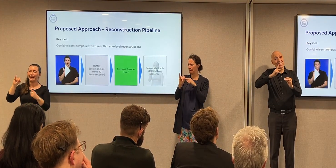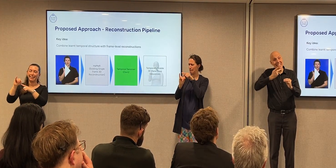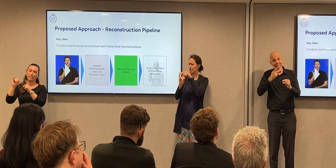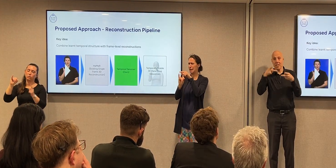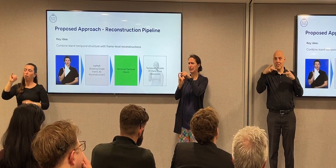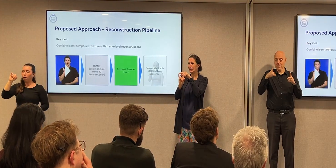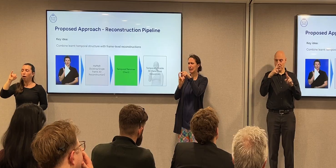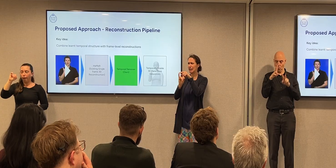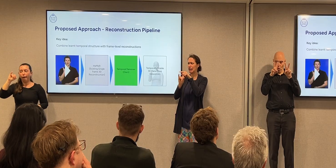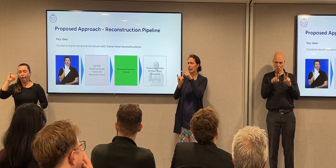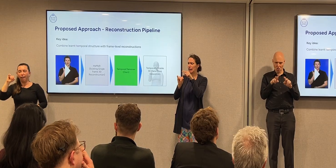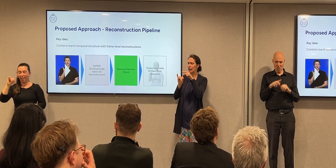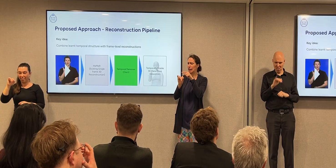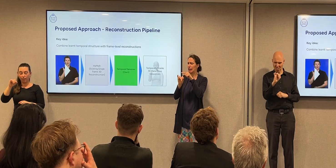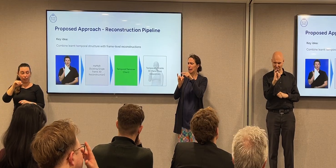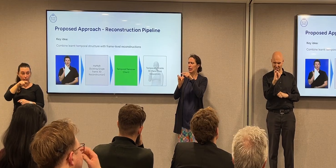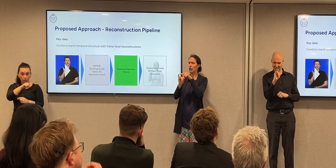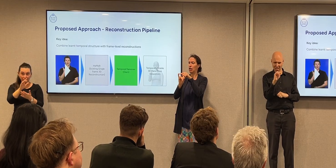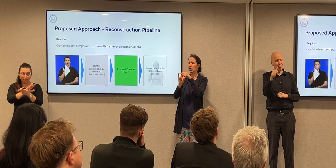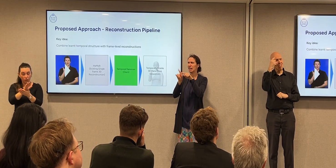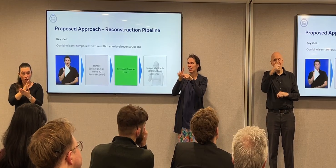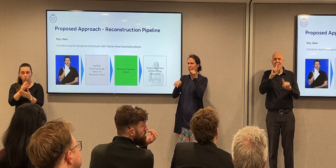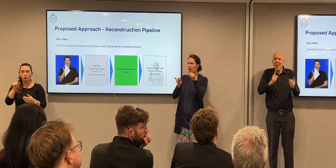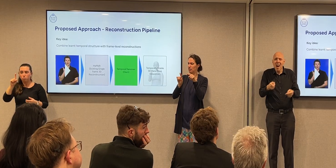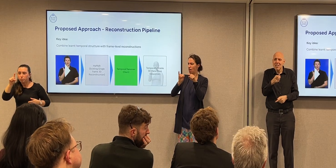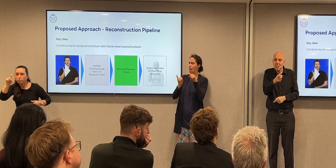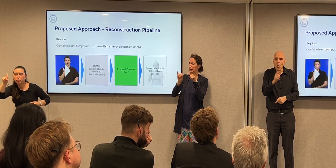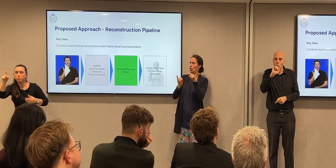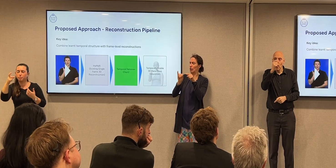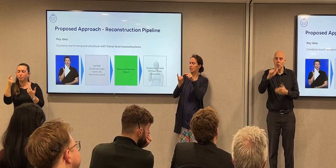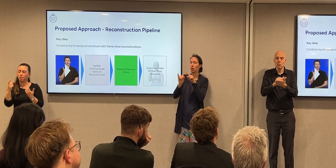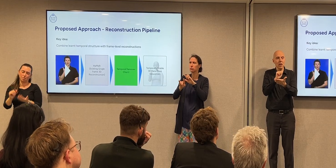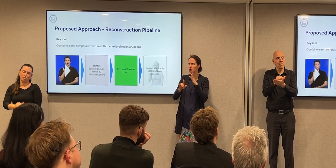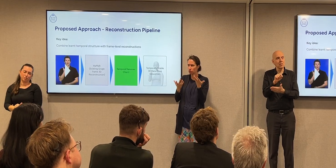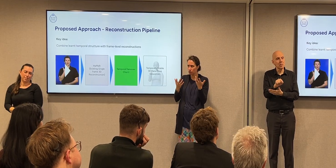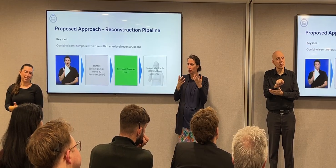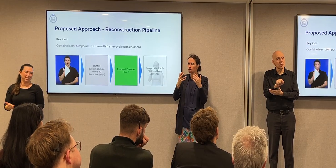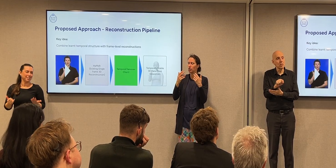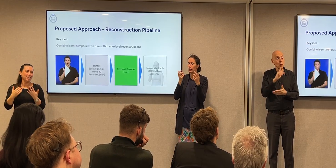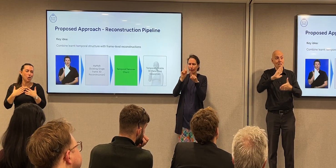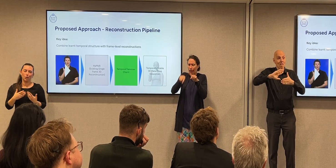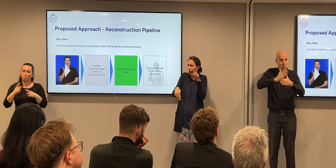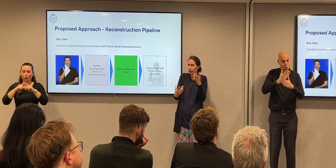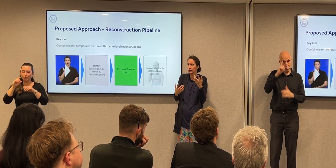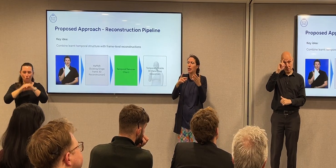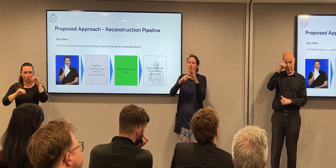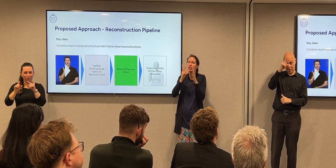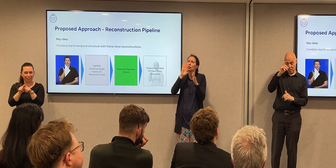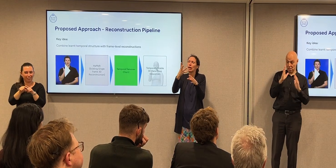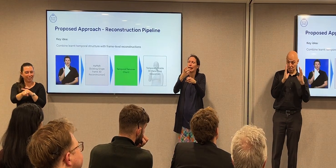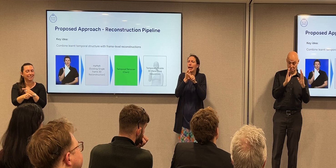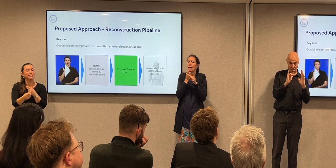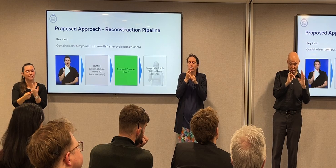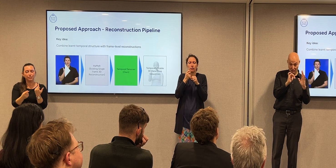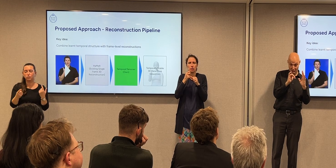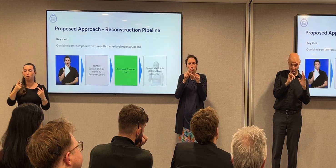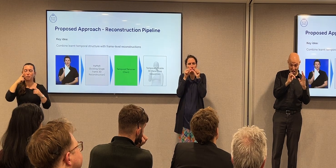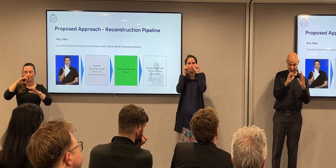down infinitely fast between frames. And the idea is that we get out temporally stable 3D hand pose